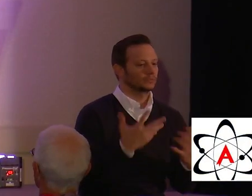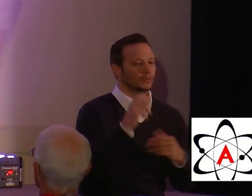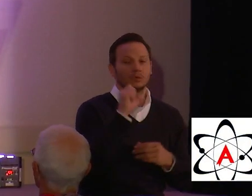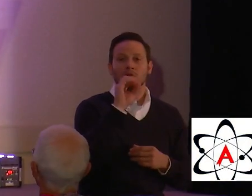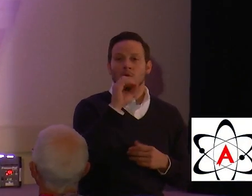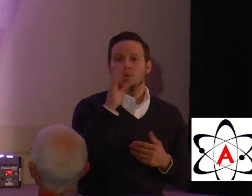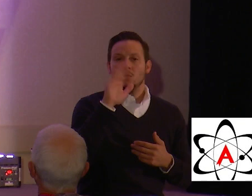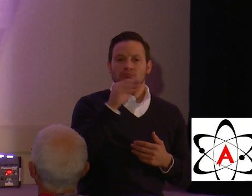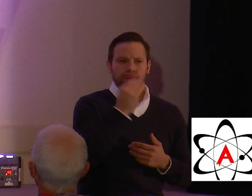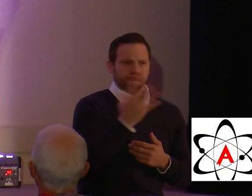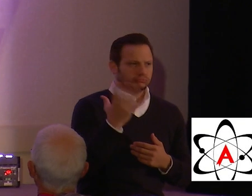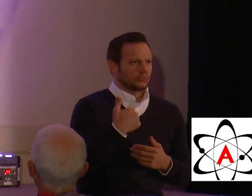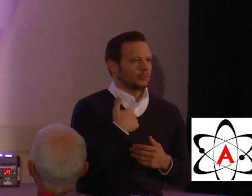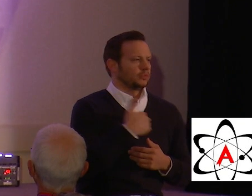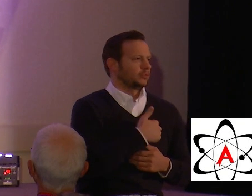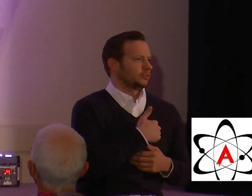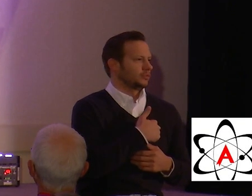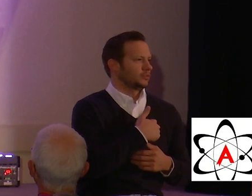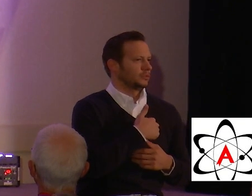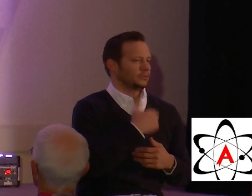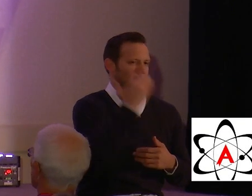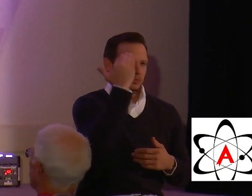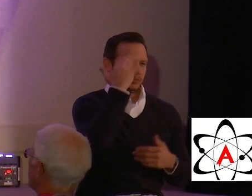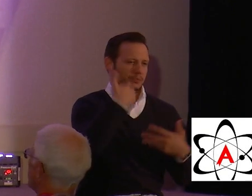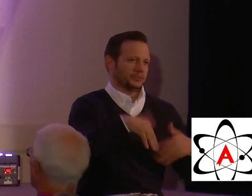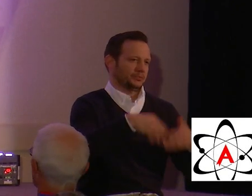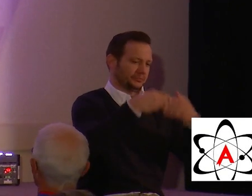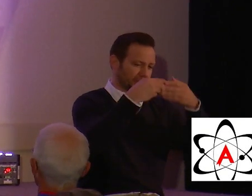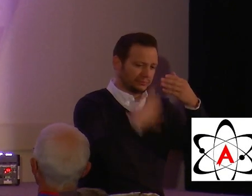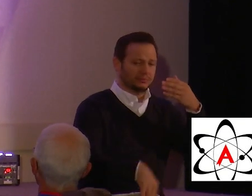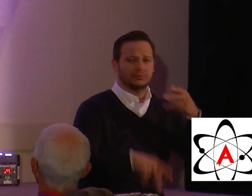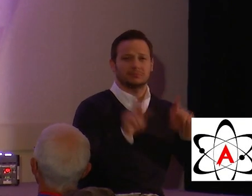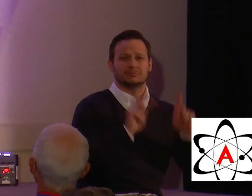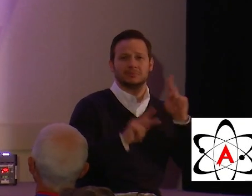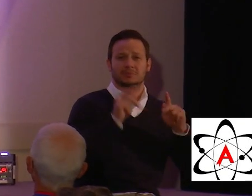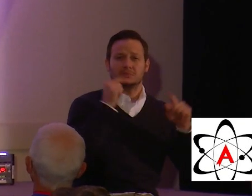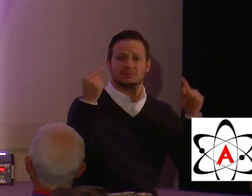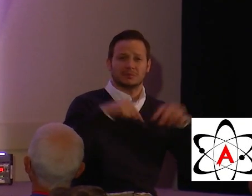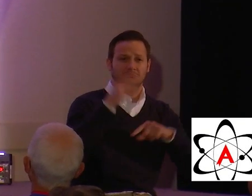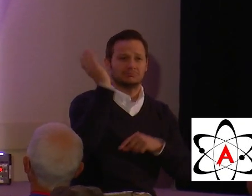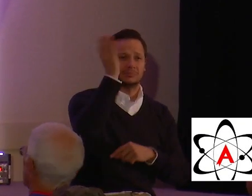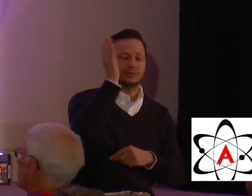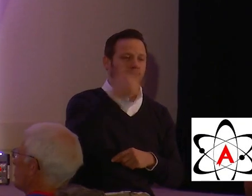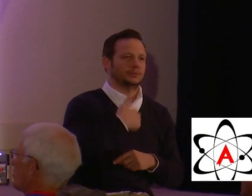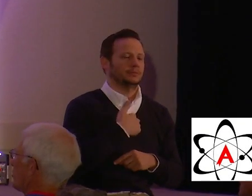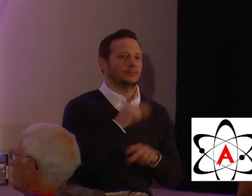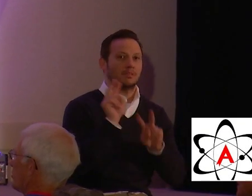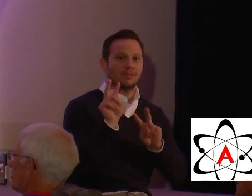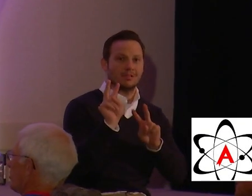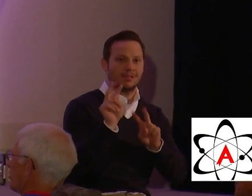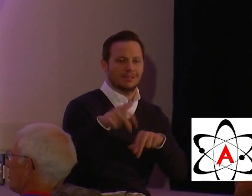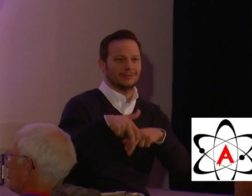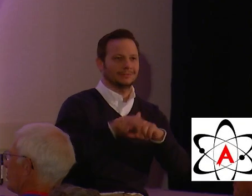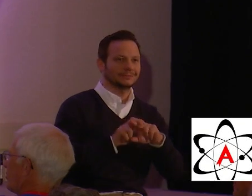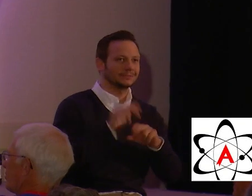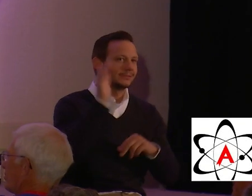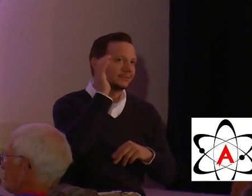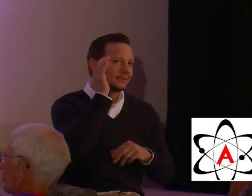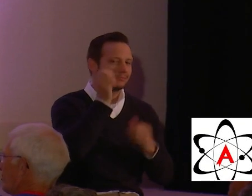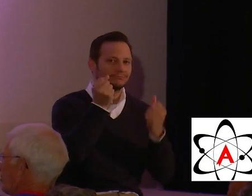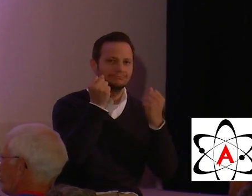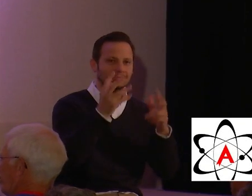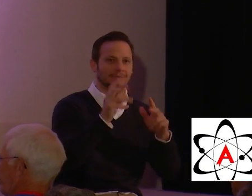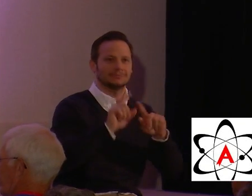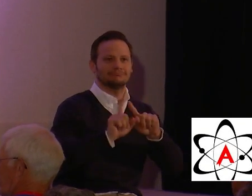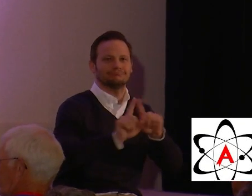as we all know, we've got an amazing lineup this weekend, and I, for one, can't wait to sit down and listen to all of